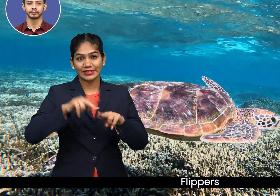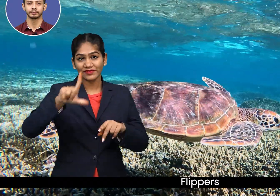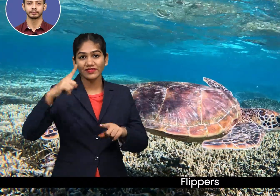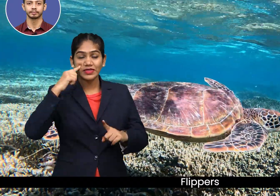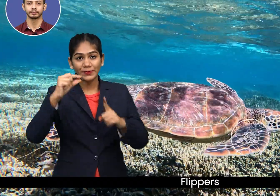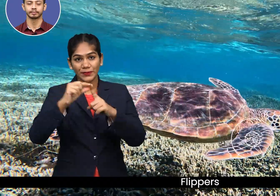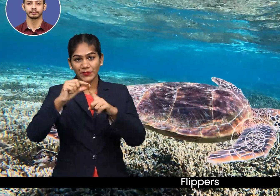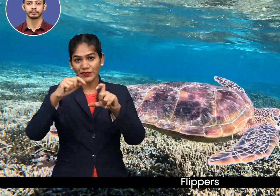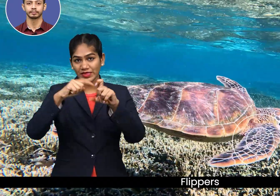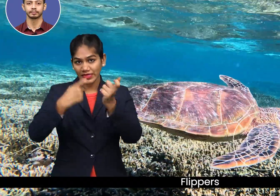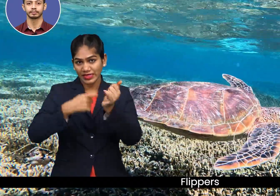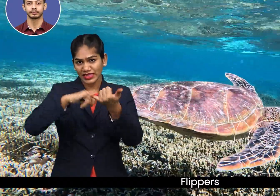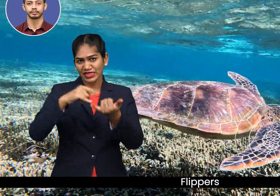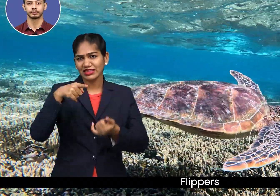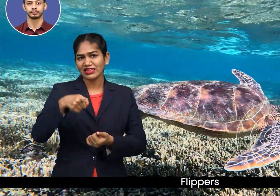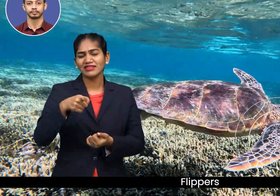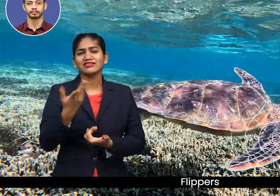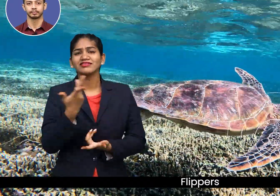flippers.